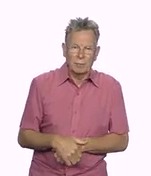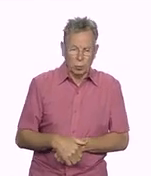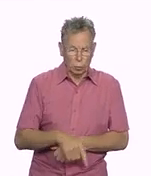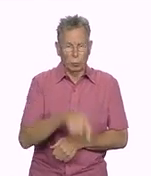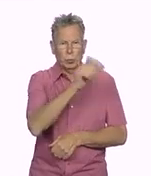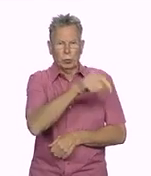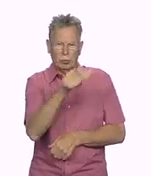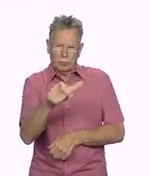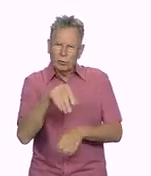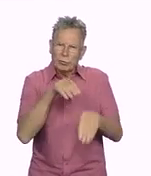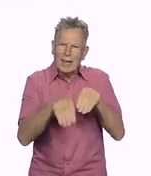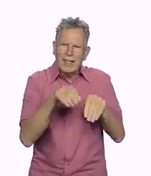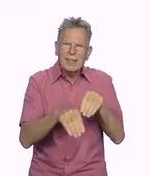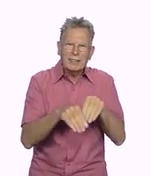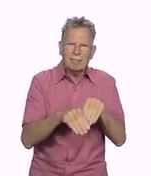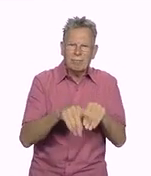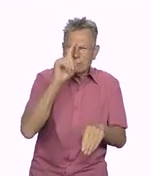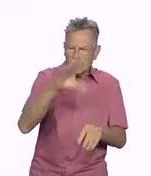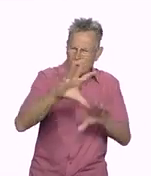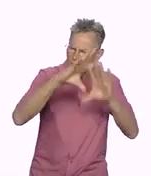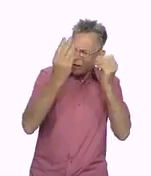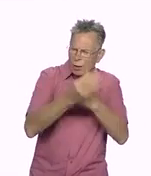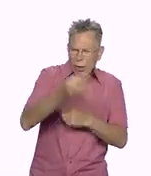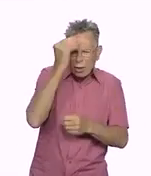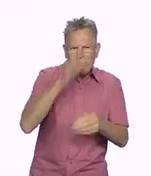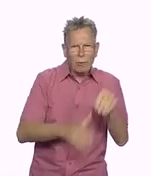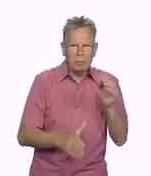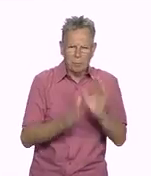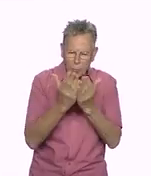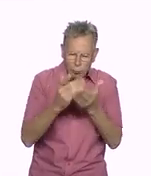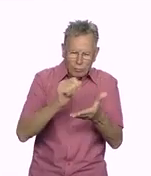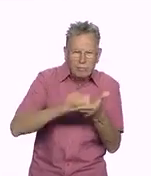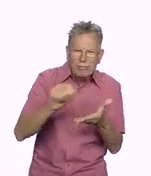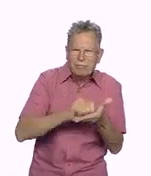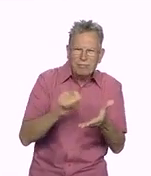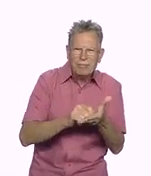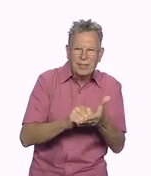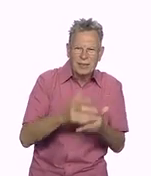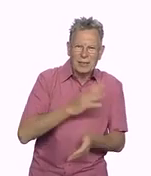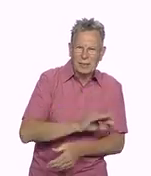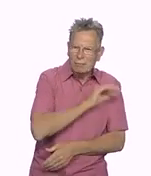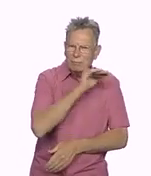Medical students cannot learn all they need to know from books and will at times be part of the team.